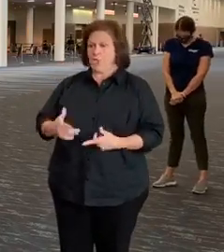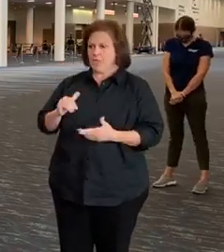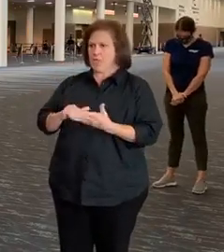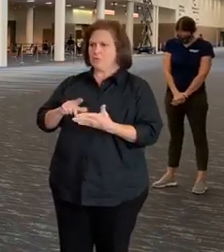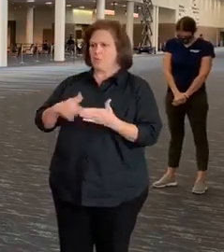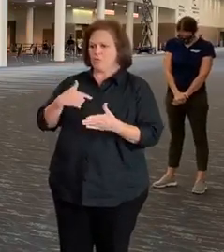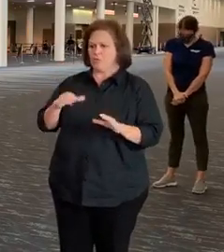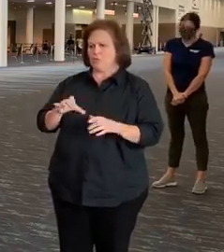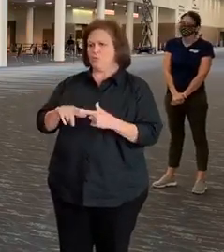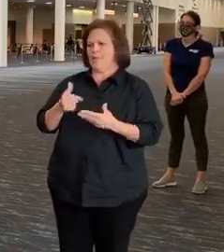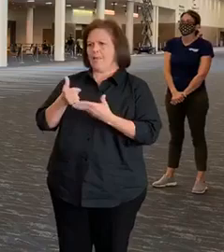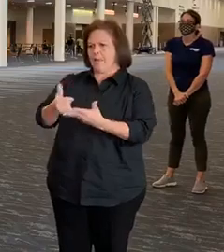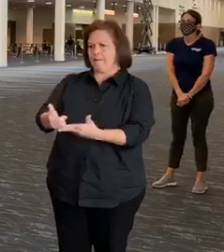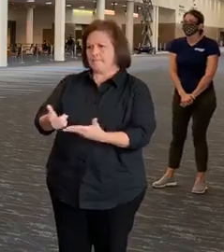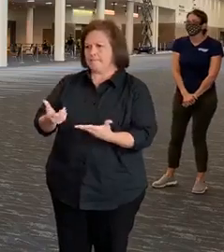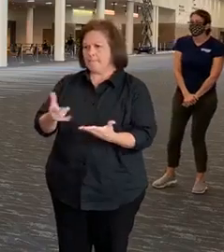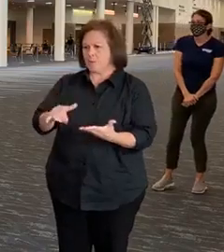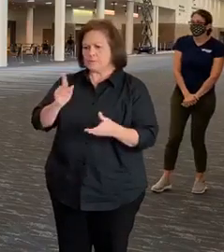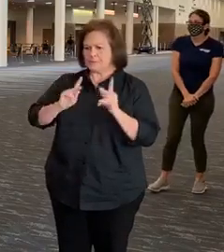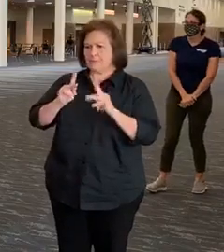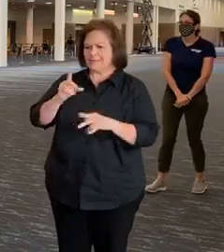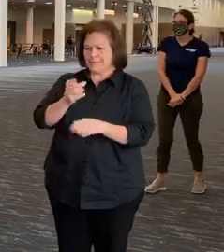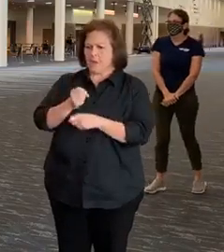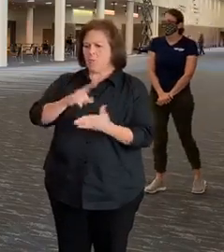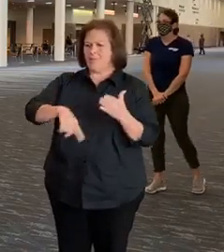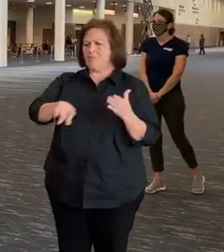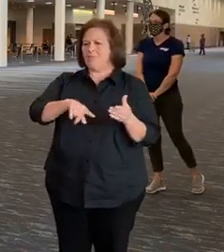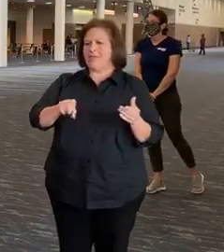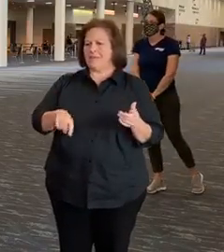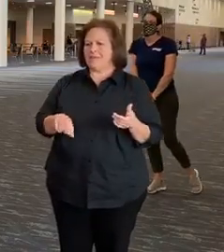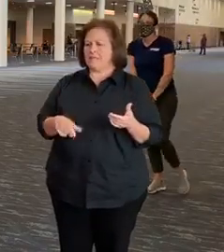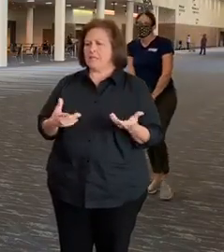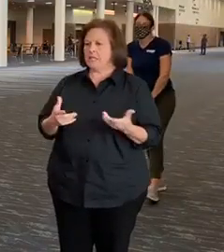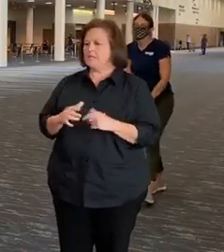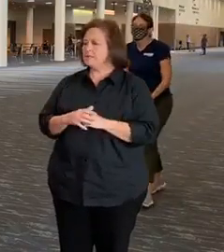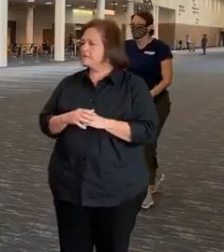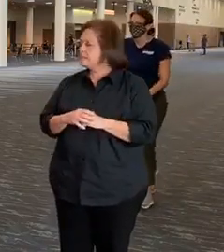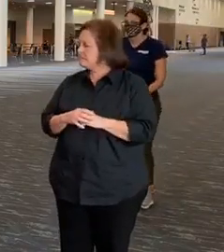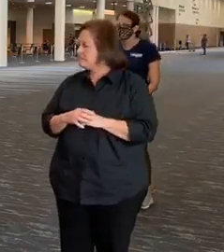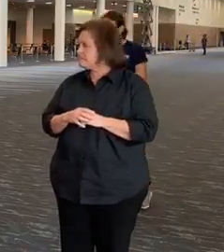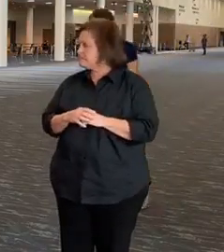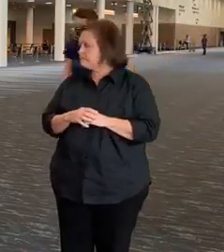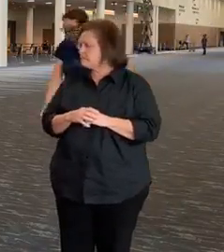is being addressed. Now, Jen, do you want to talk about the medical side in the hotels a little bit?